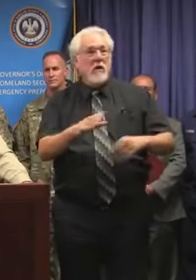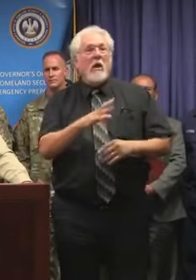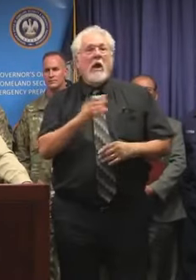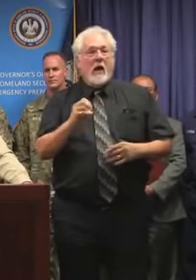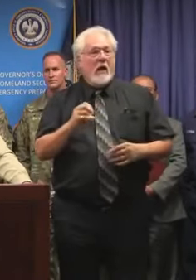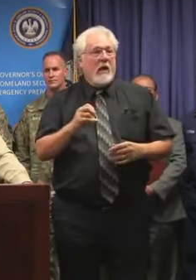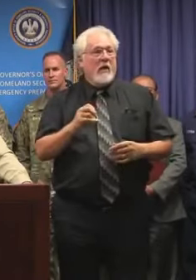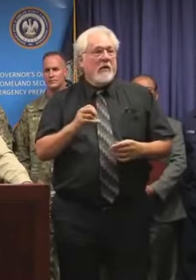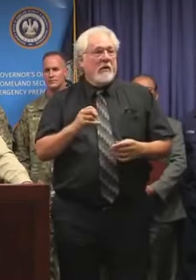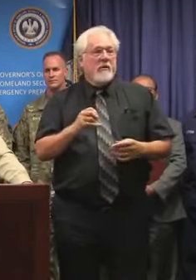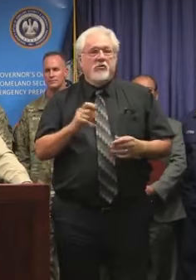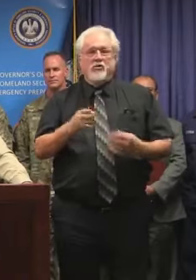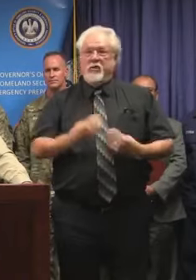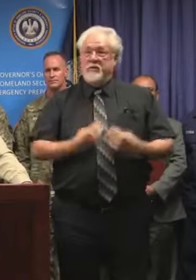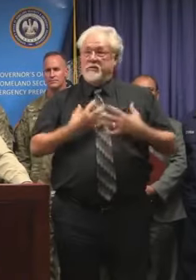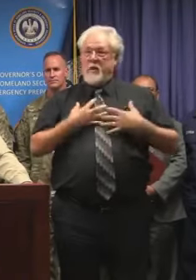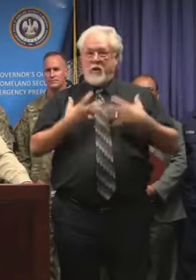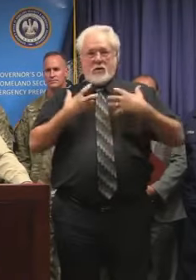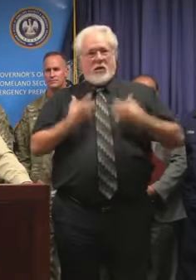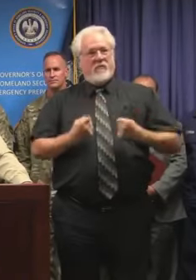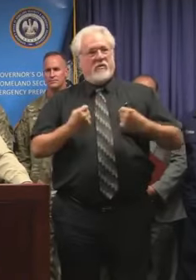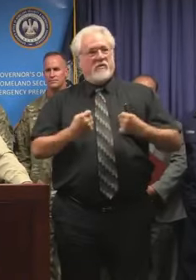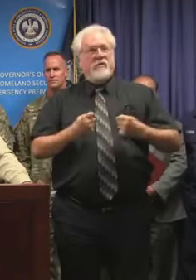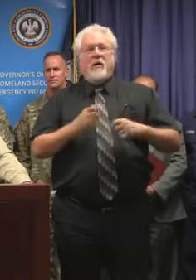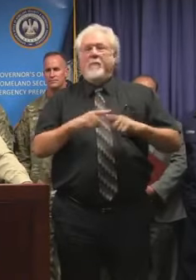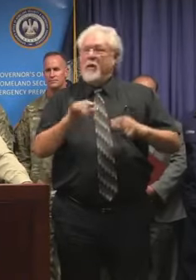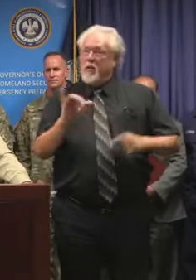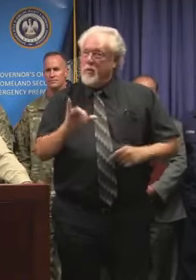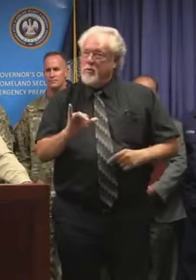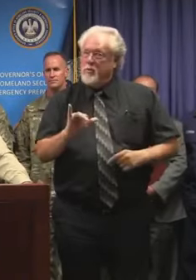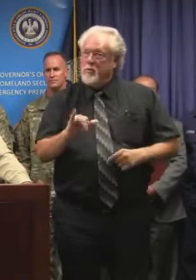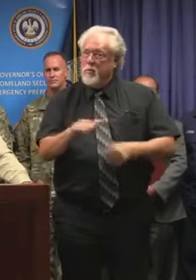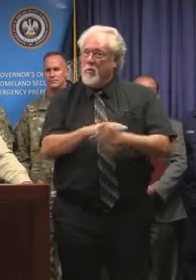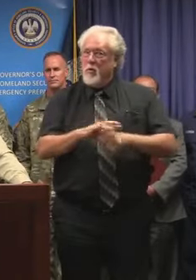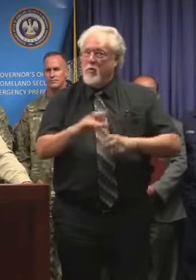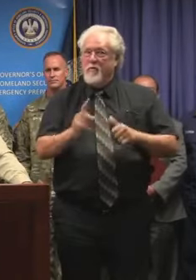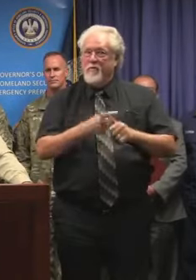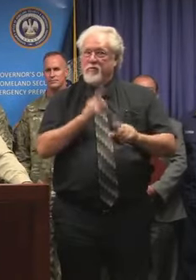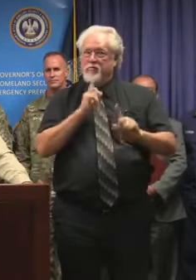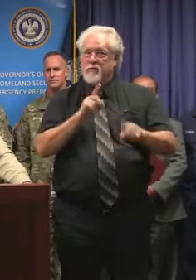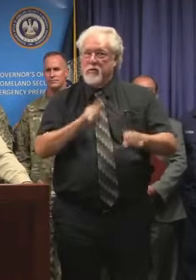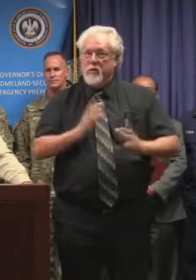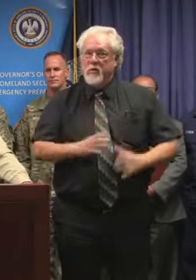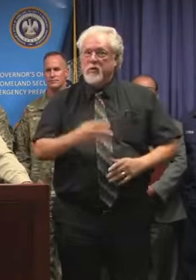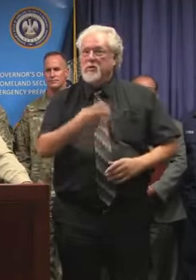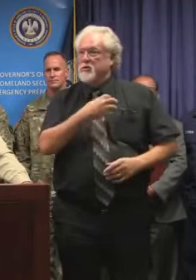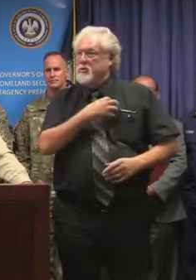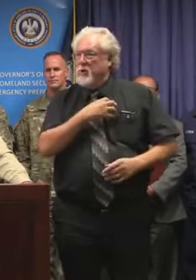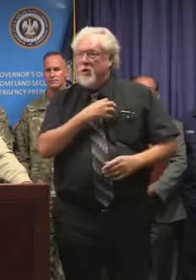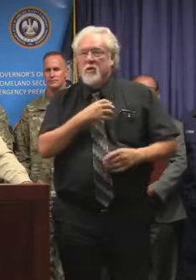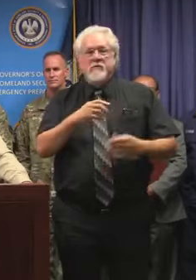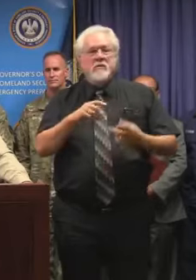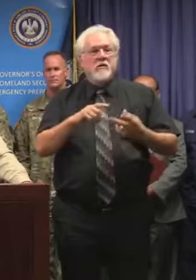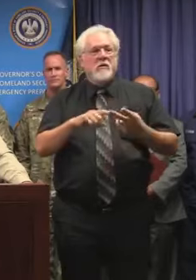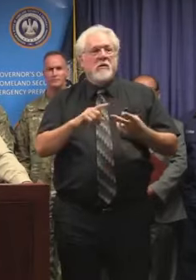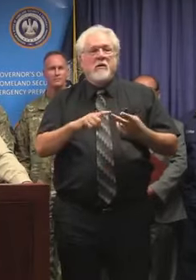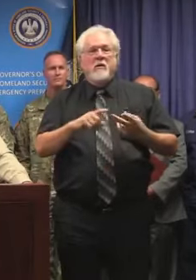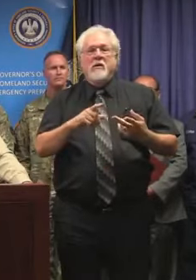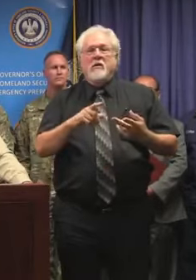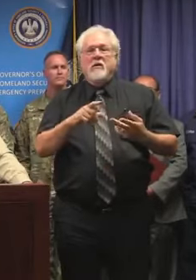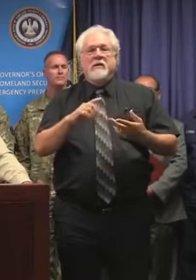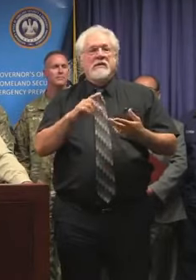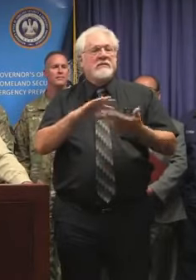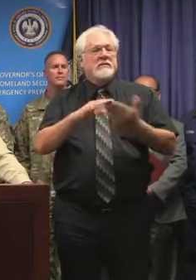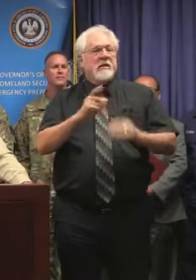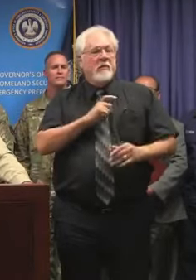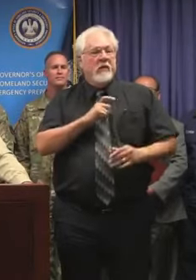and so that should inspire confidence. But also the local first responders out there, sheriff's officers and city